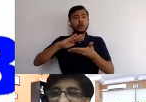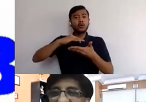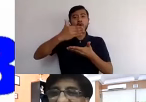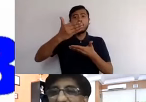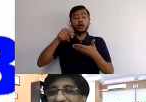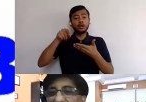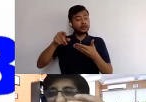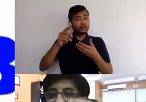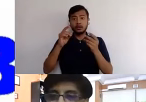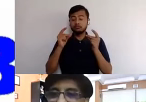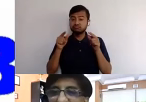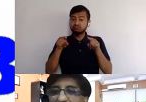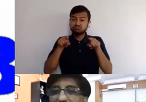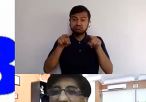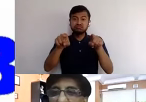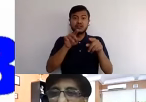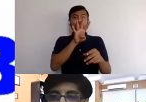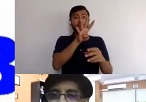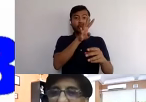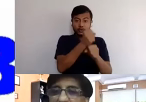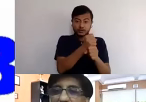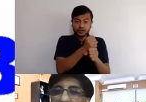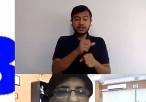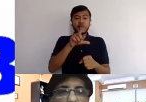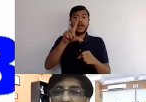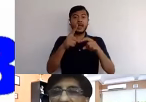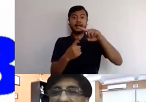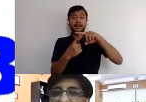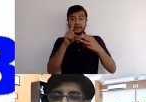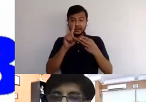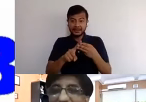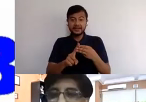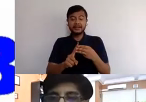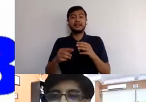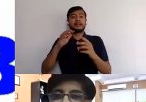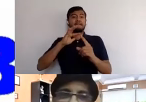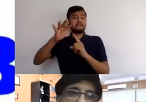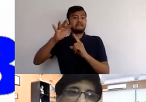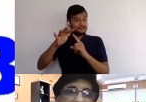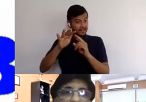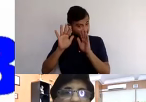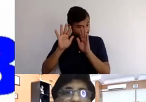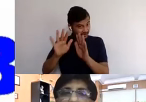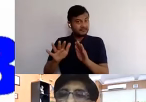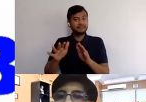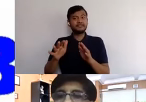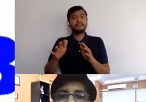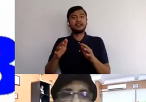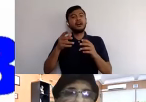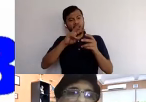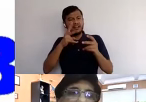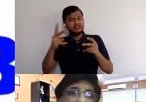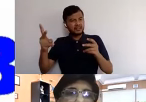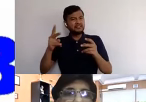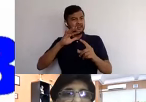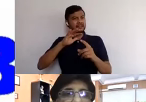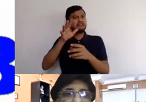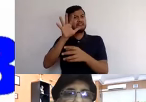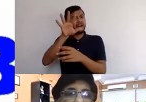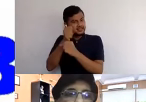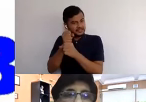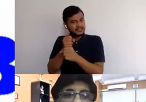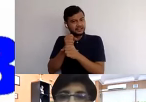4G LTE base stations, we'll have 5G base stations, we'll have Wi-Fi hotspots, we will have millimeter wave 5G. So this really leads to a